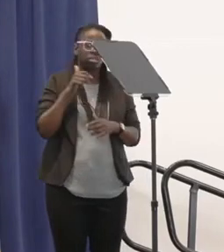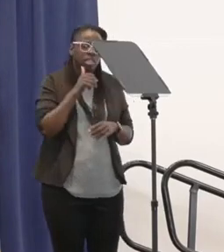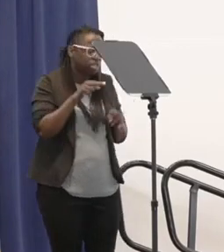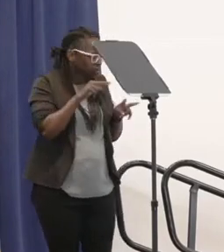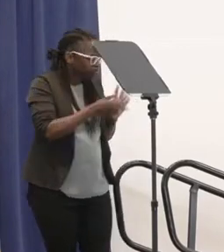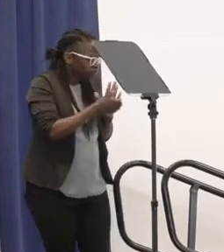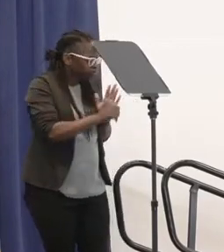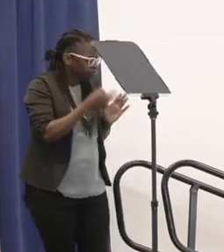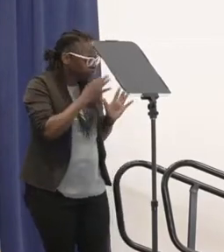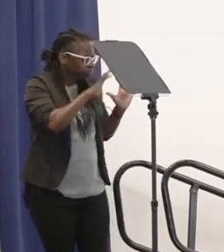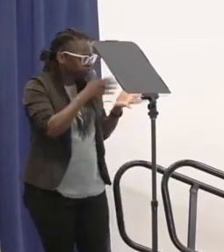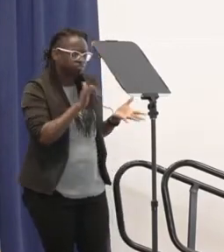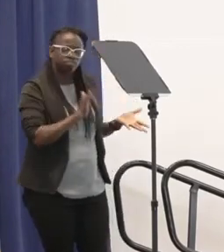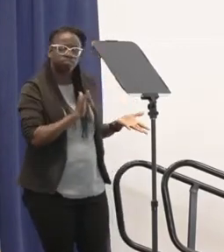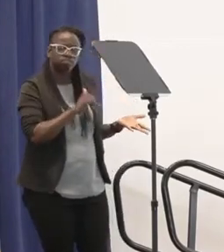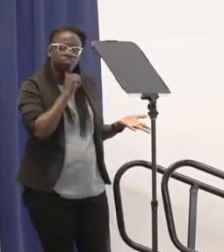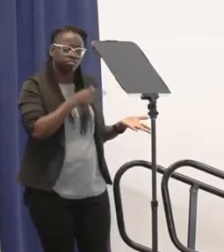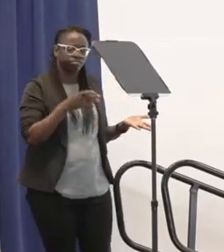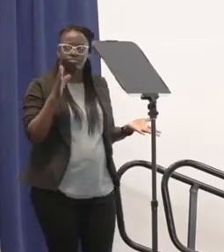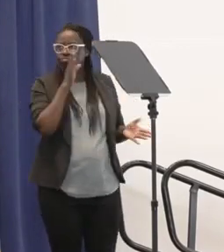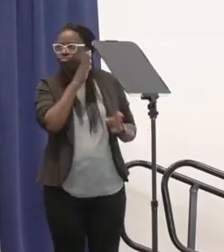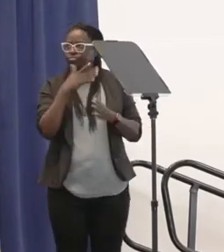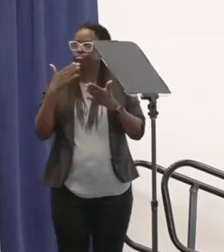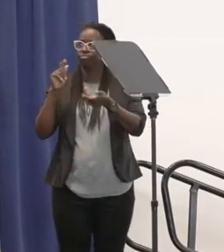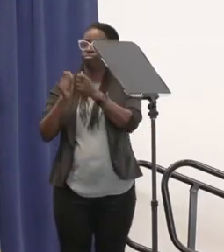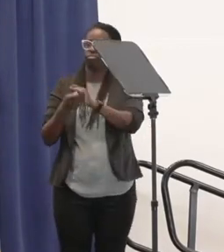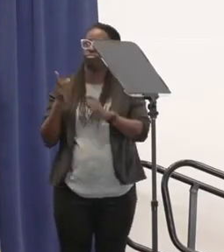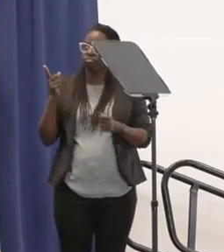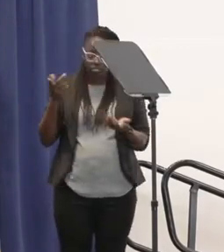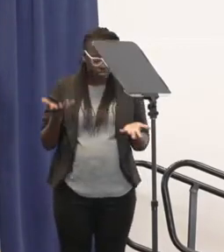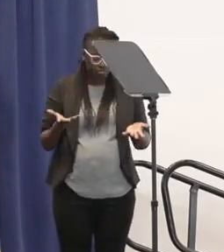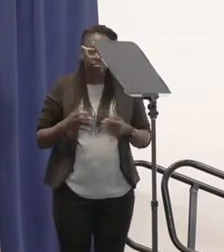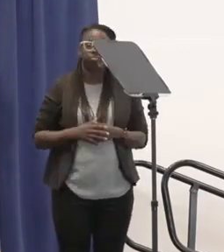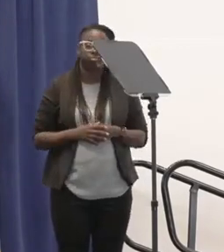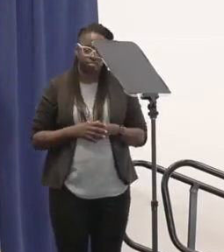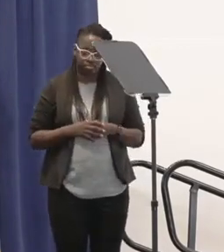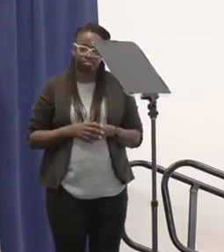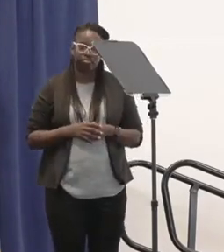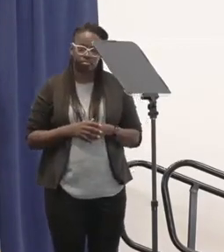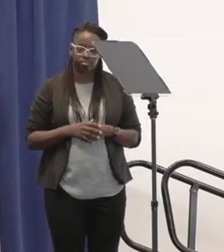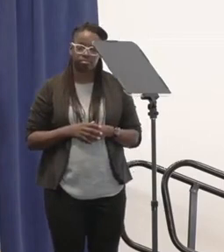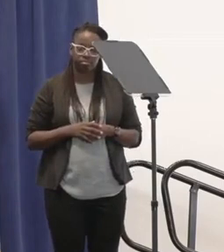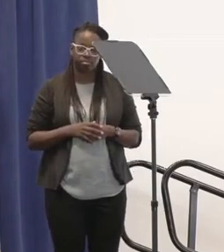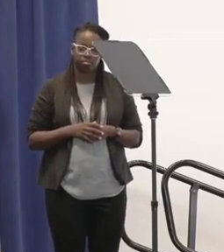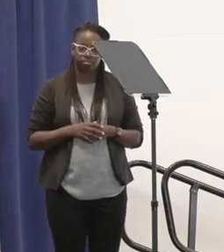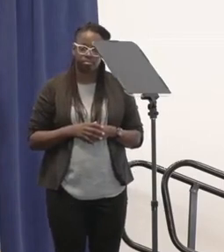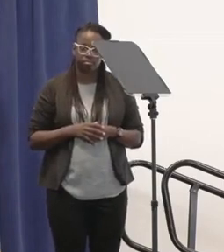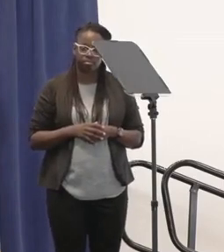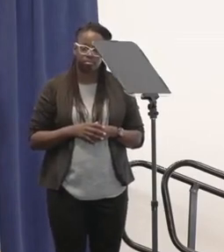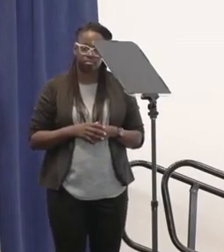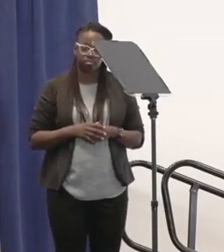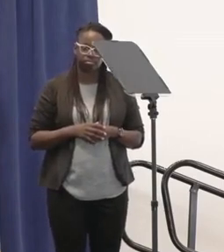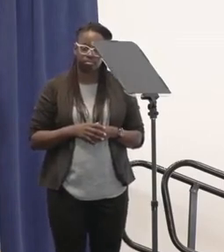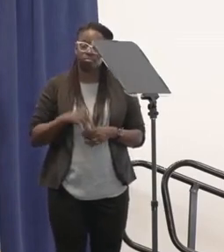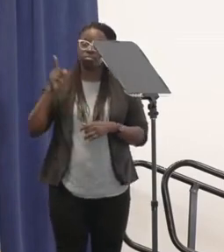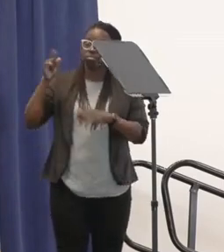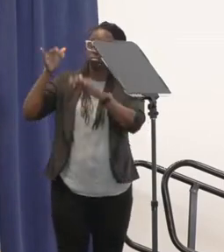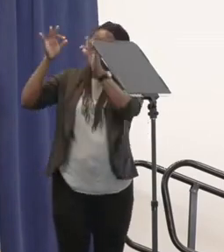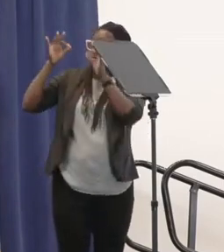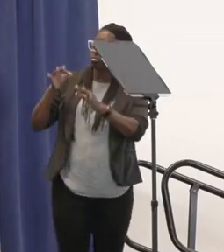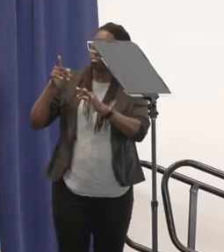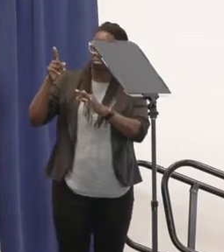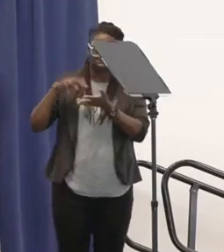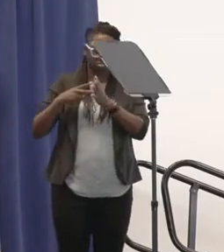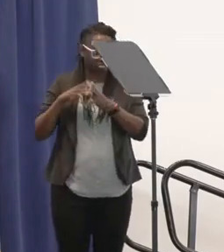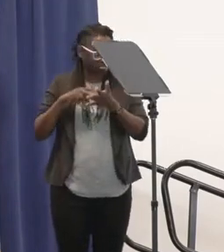importance of diversity in our classrooms and on our campuses. And while this decision was a setback, I, along with my team,